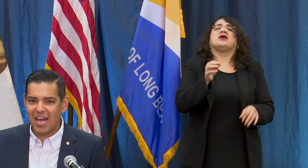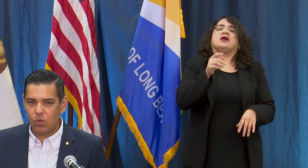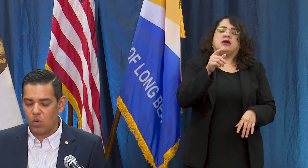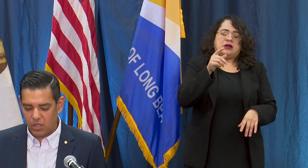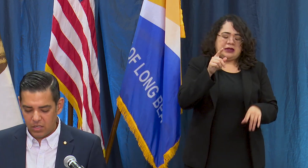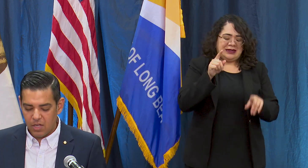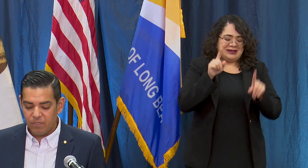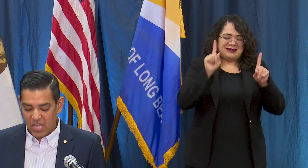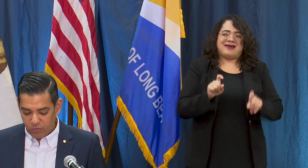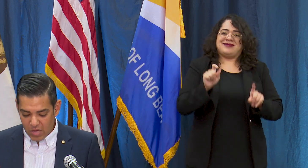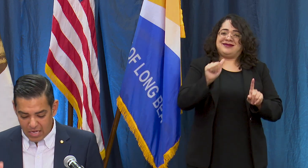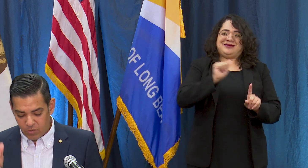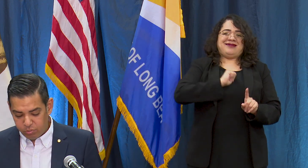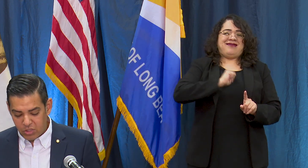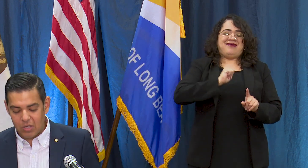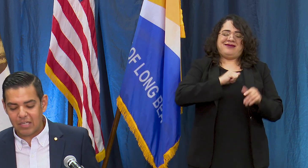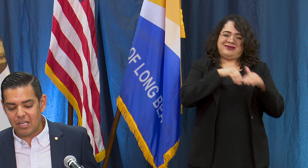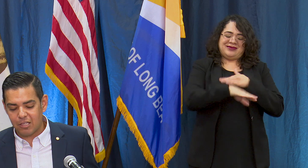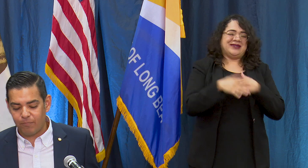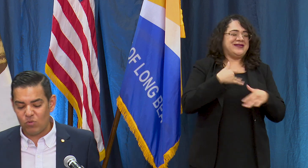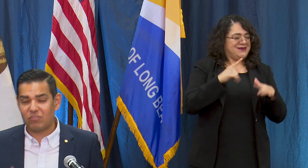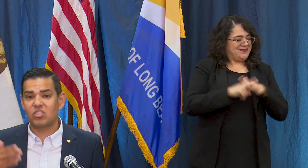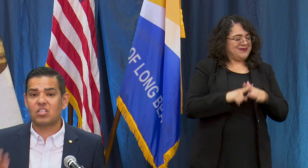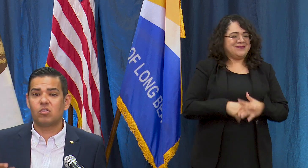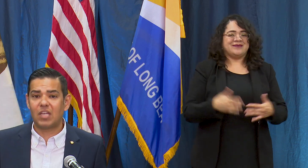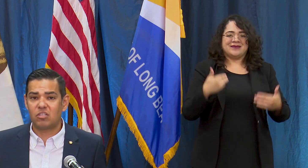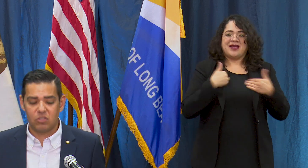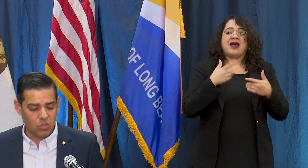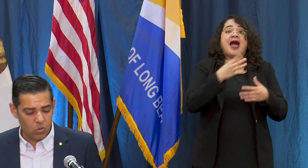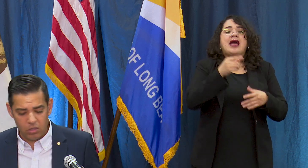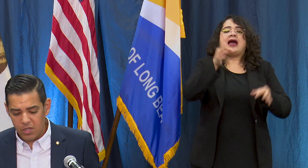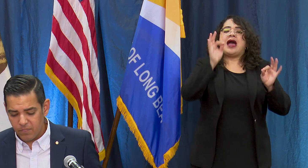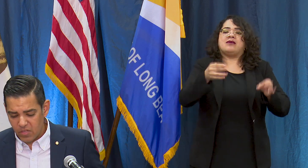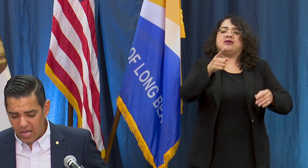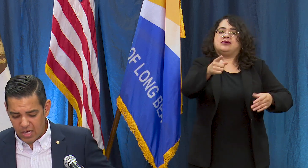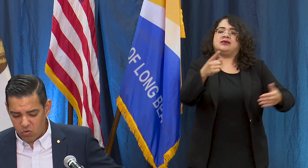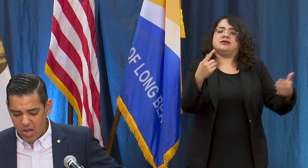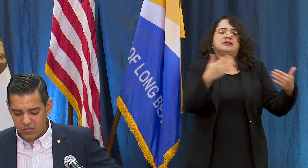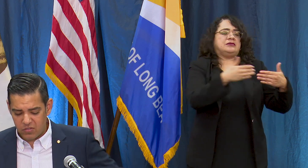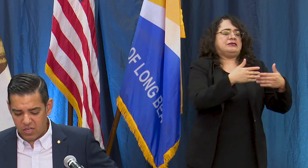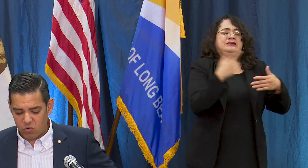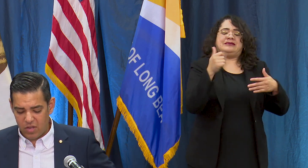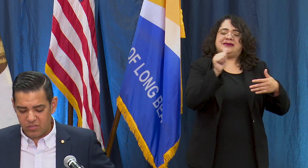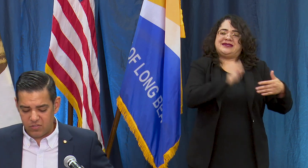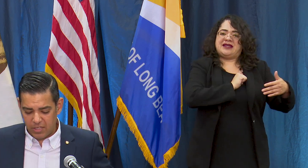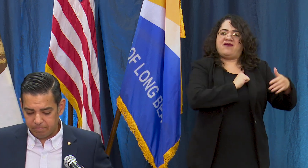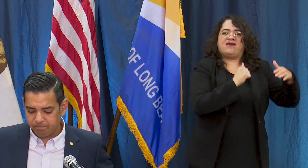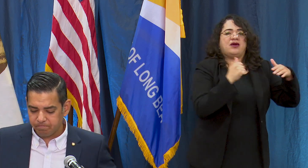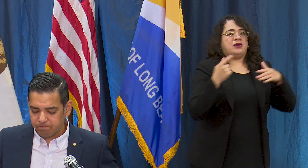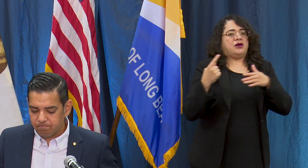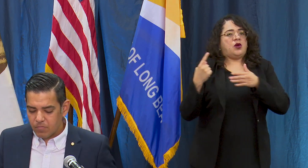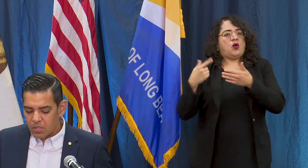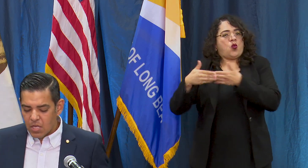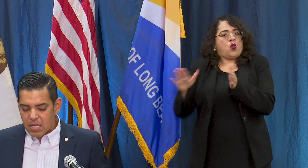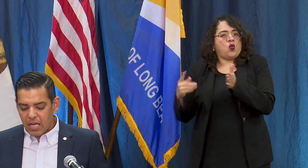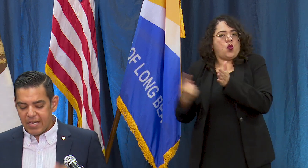self-quarantined, not at work. And please go get a test. We have 6 locations total across the city. Now